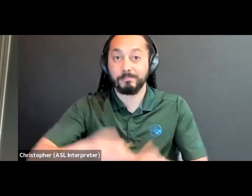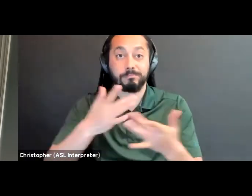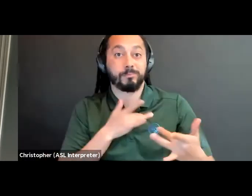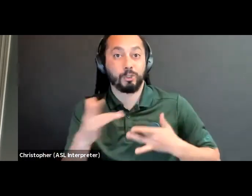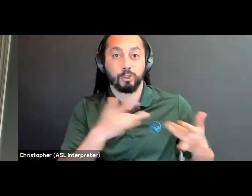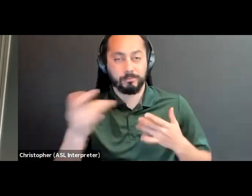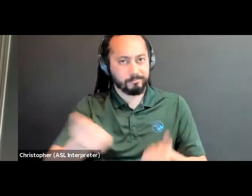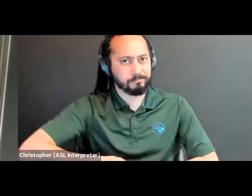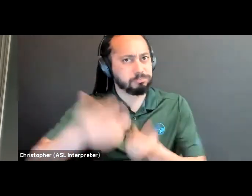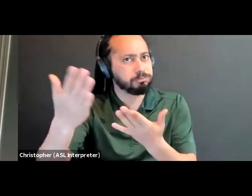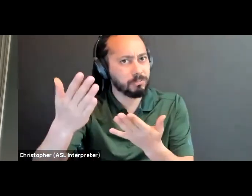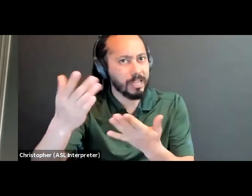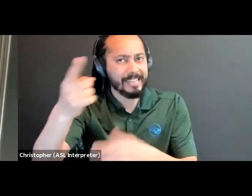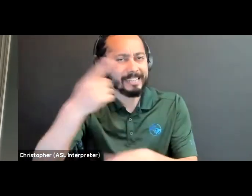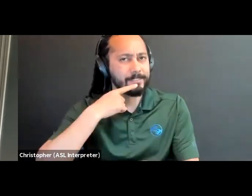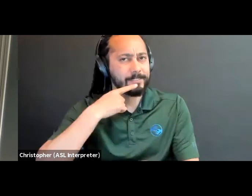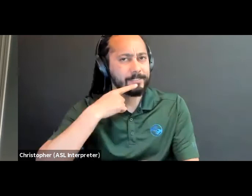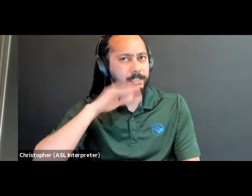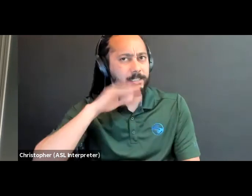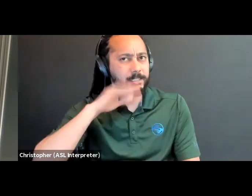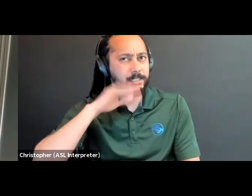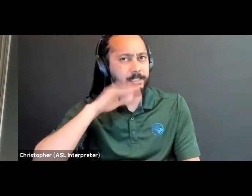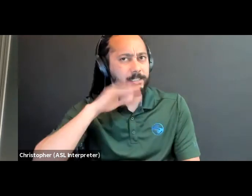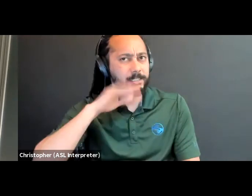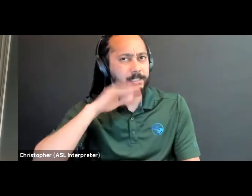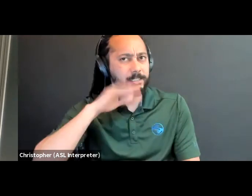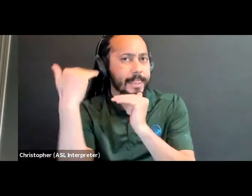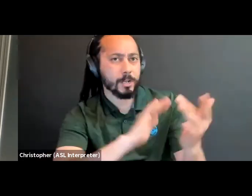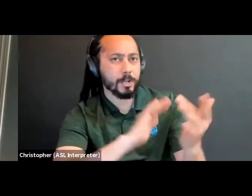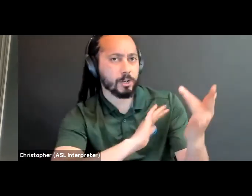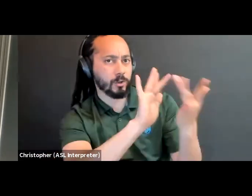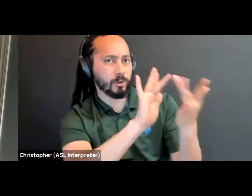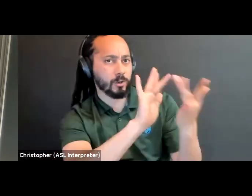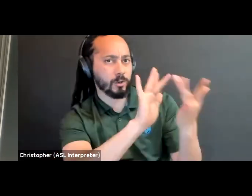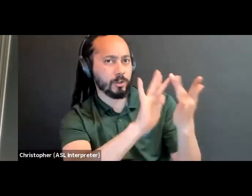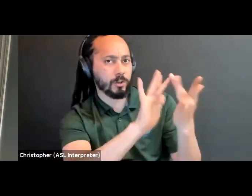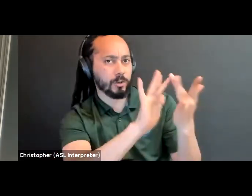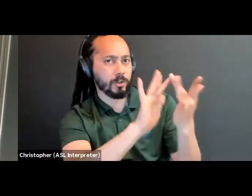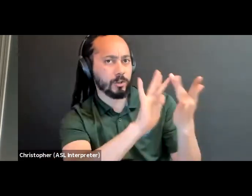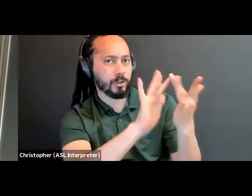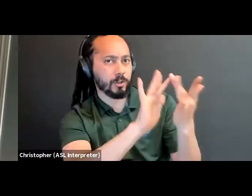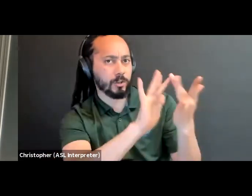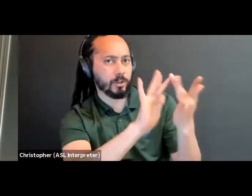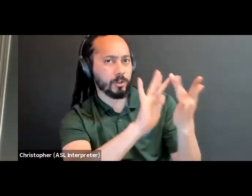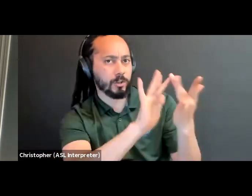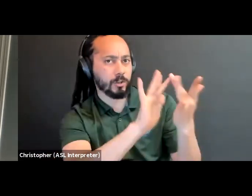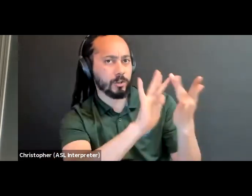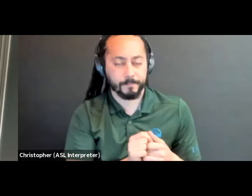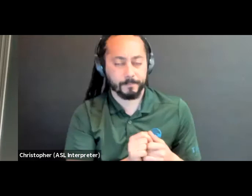asked to limit or stop father-child contact, It is really once